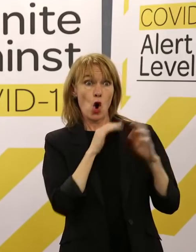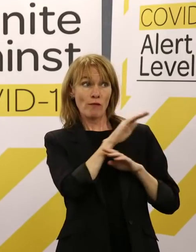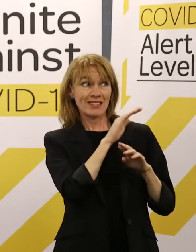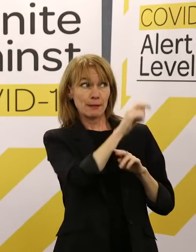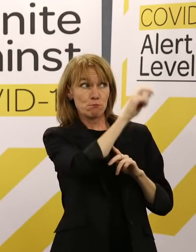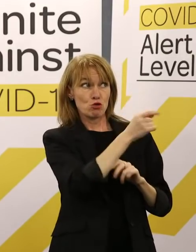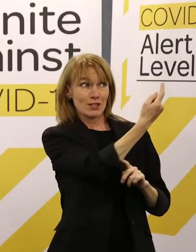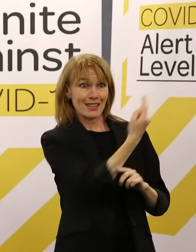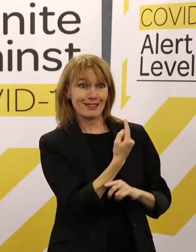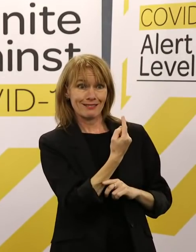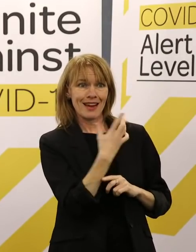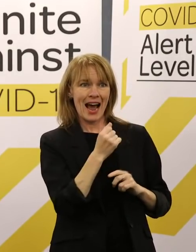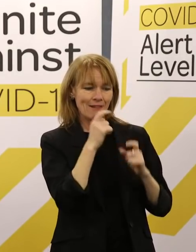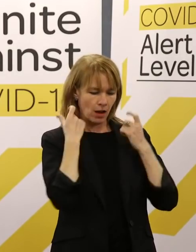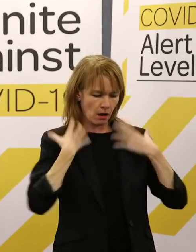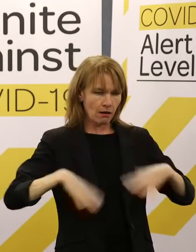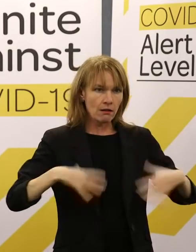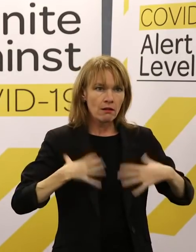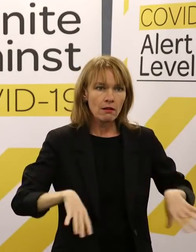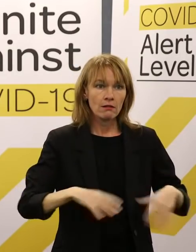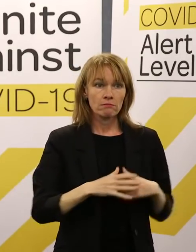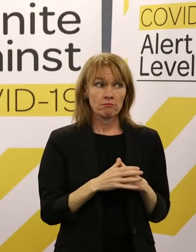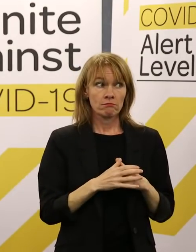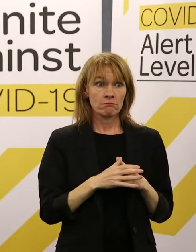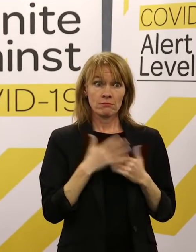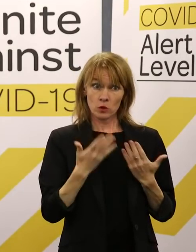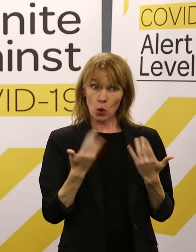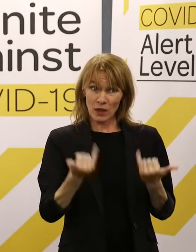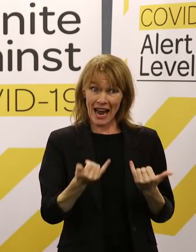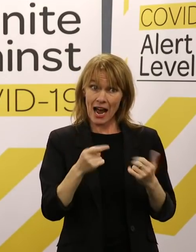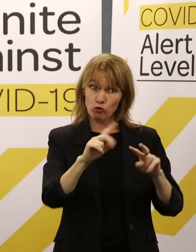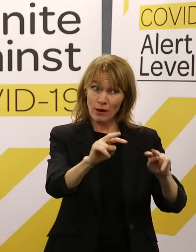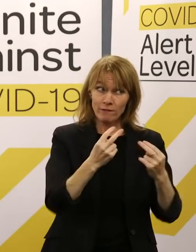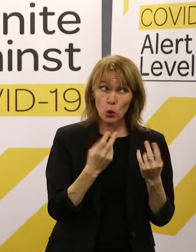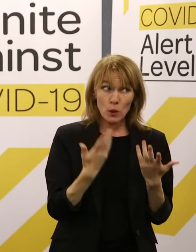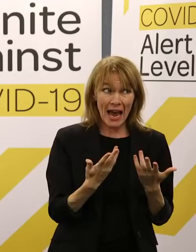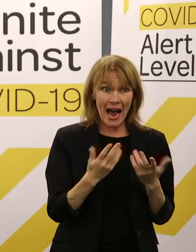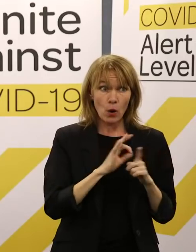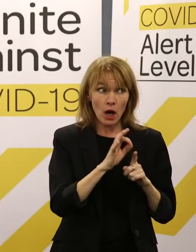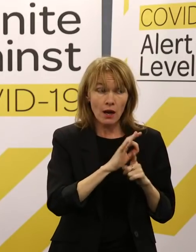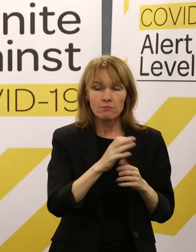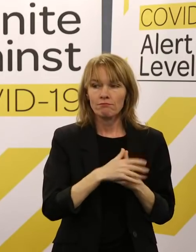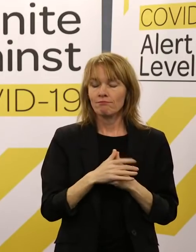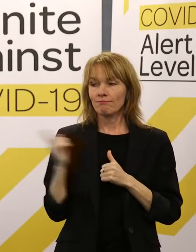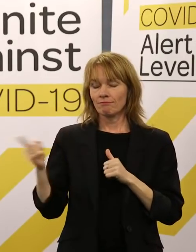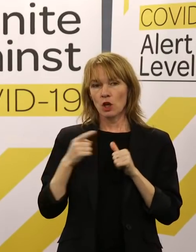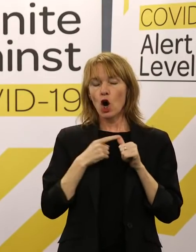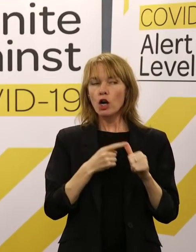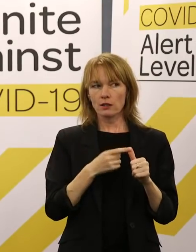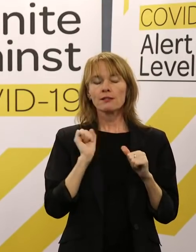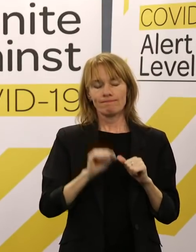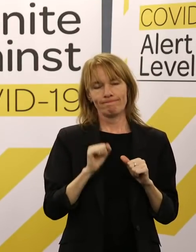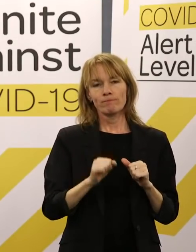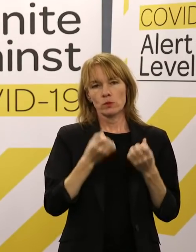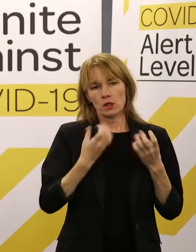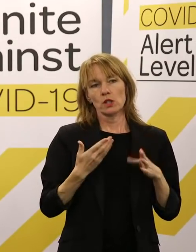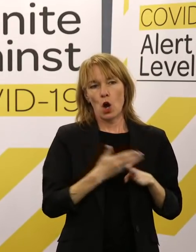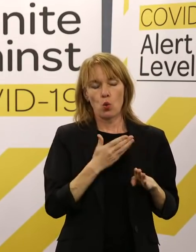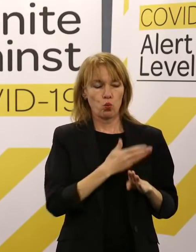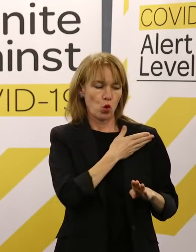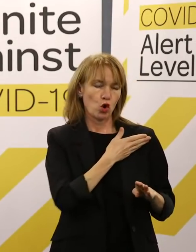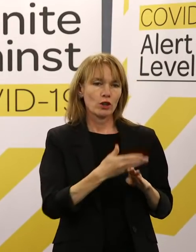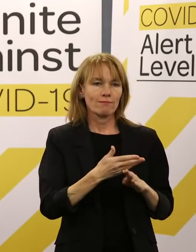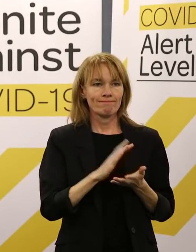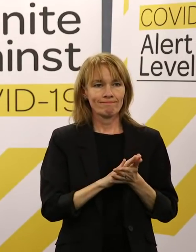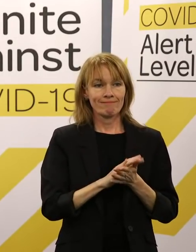that is happening now, or will start soon? Well, actually, we've sort of taken action on that already. I talked yesterday with